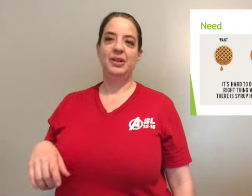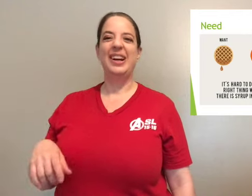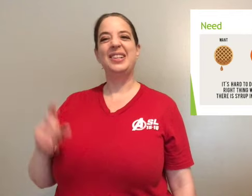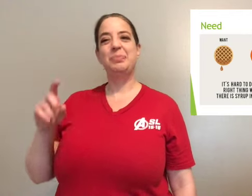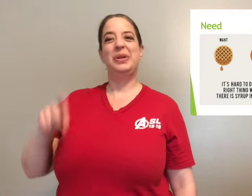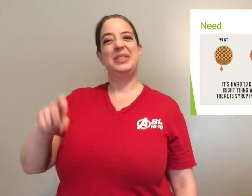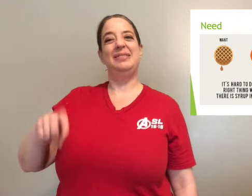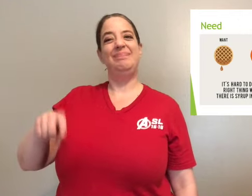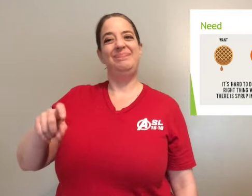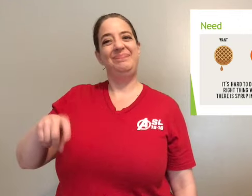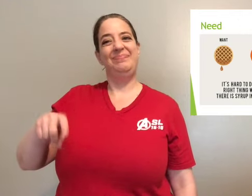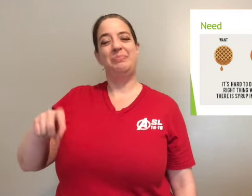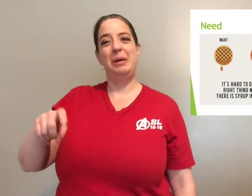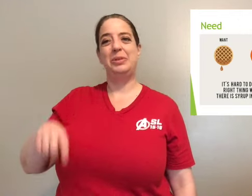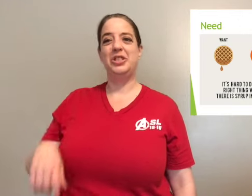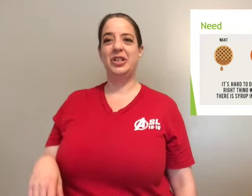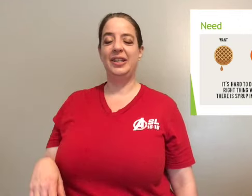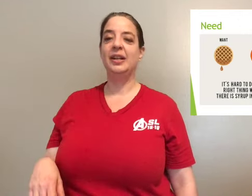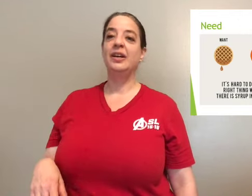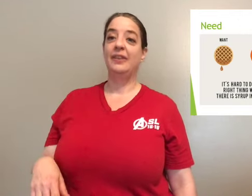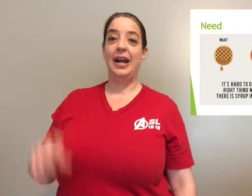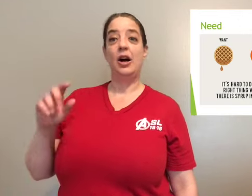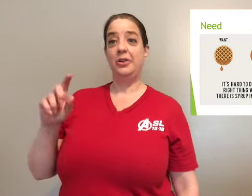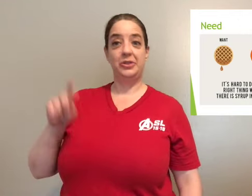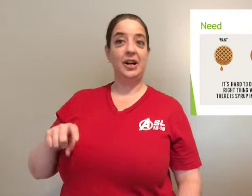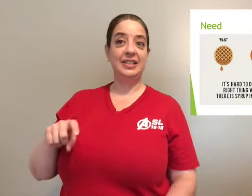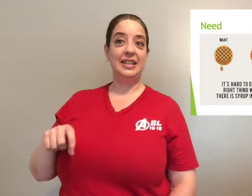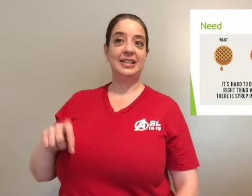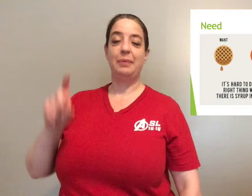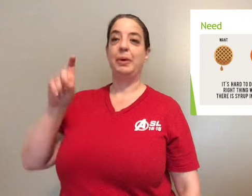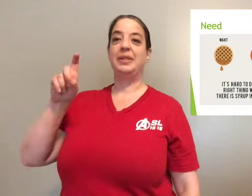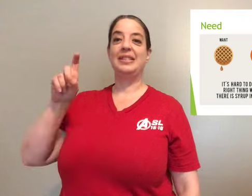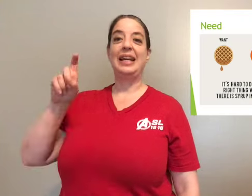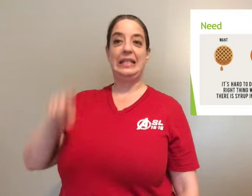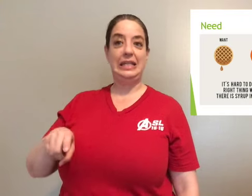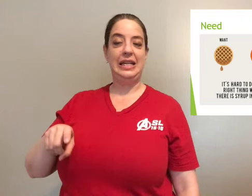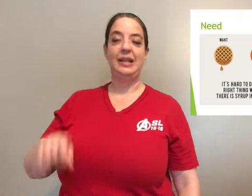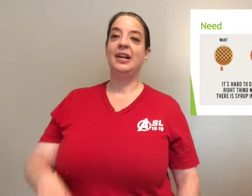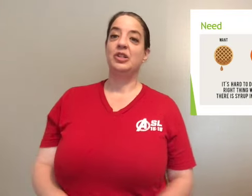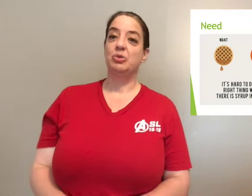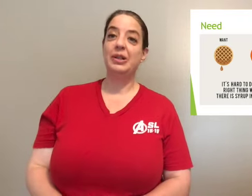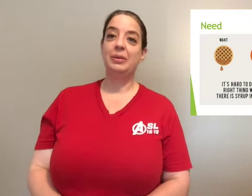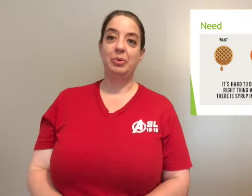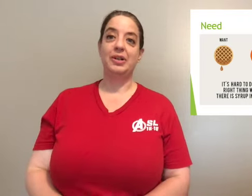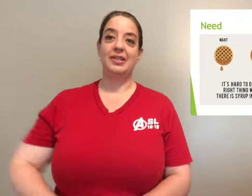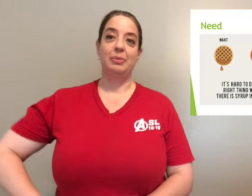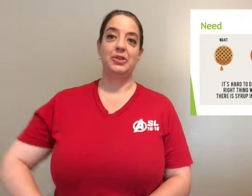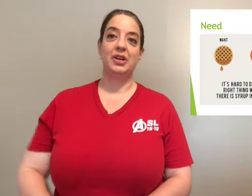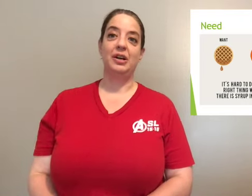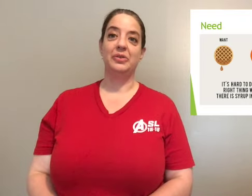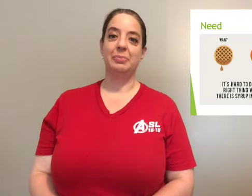right? As opposed to probably should, right? Those are all signed the same way with the sign need. It's a really important sign. We use it all over the